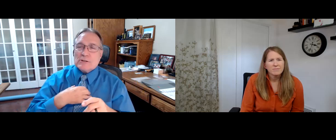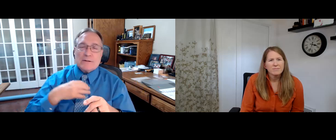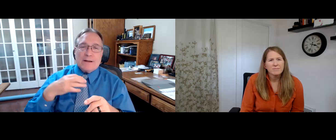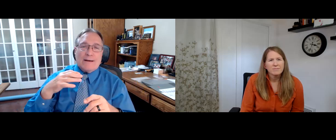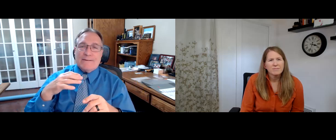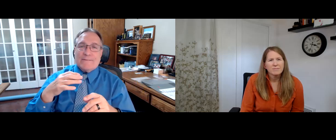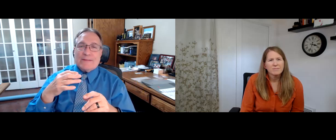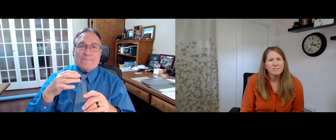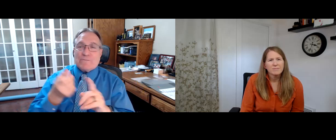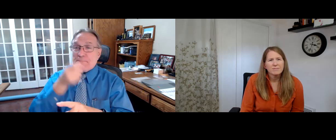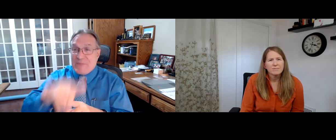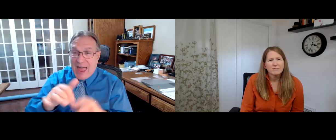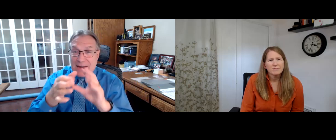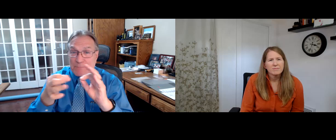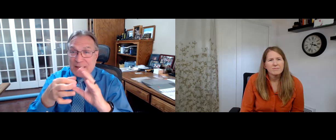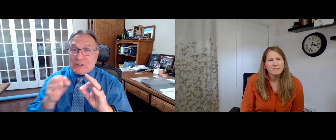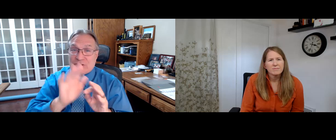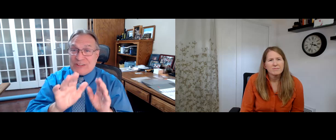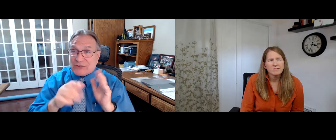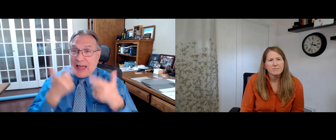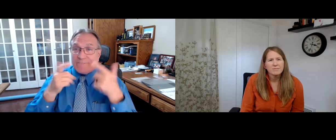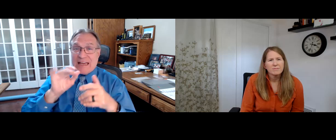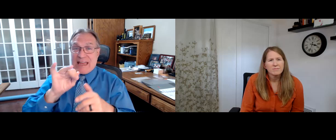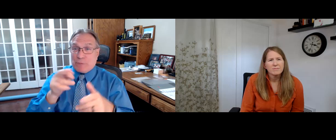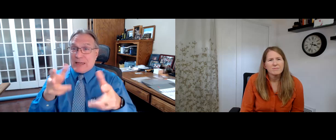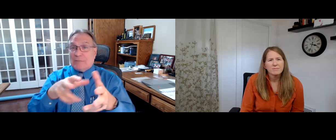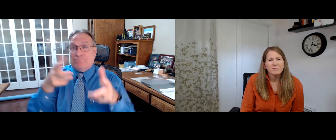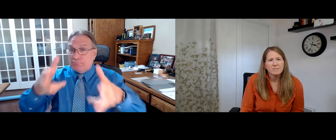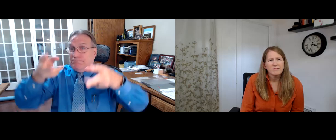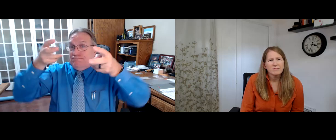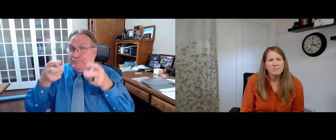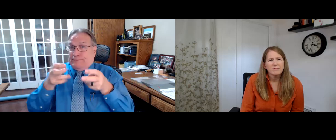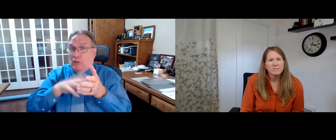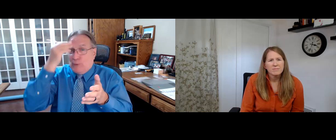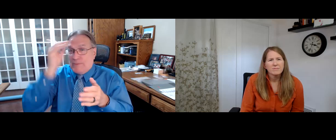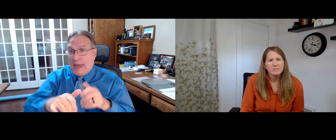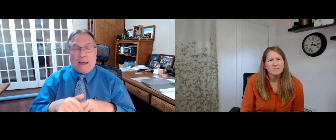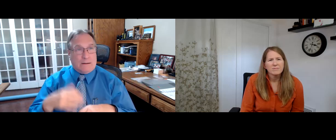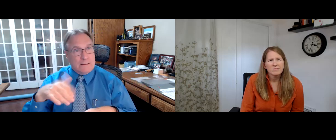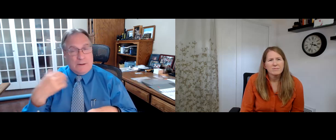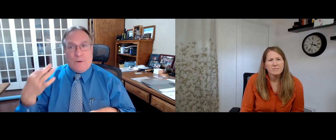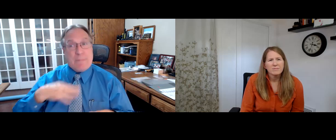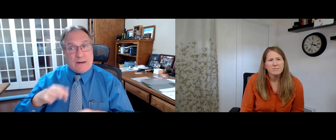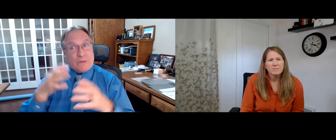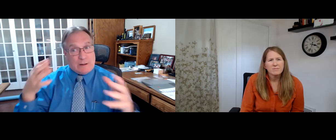wish that from that message of his life, if we can learn that, we'd benefit a